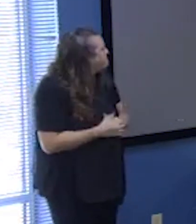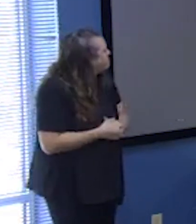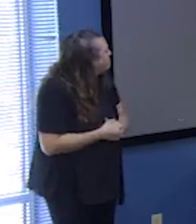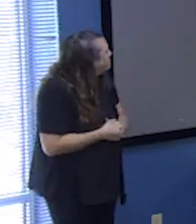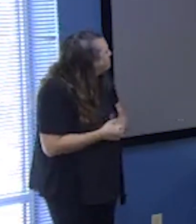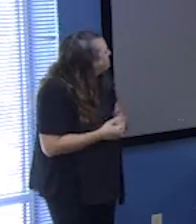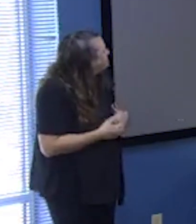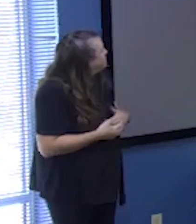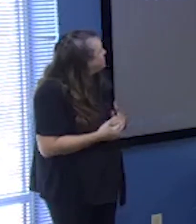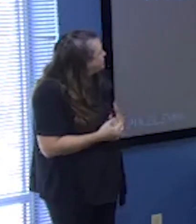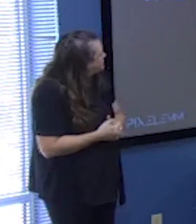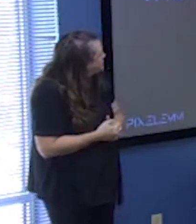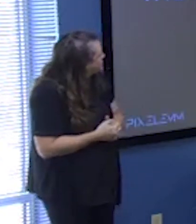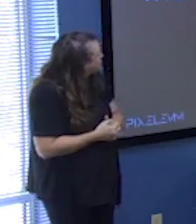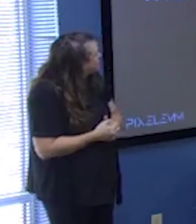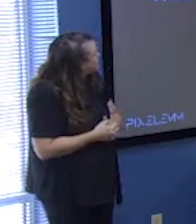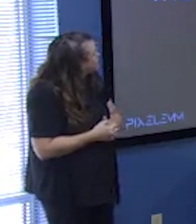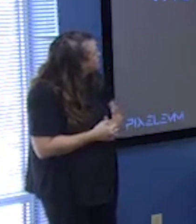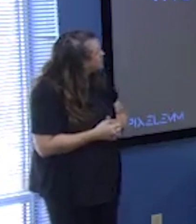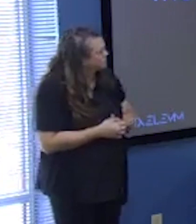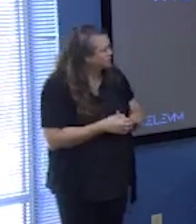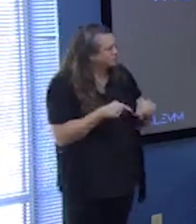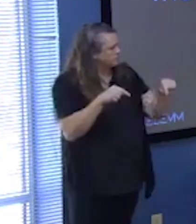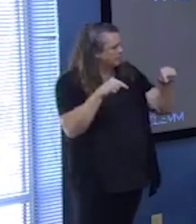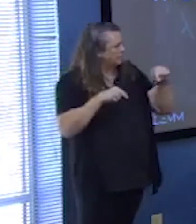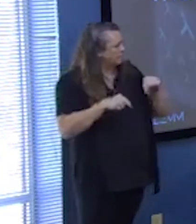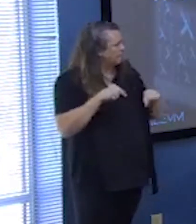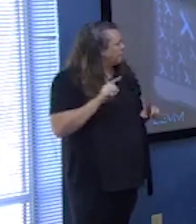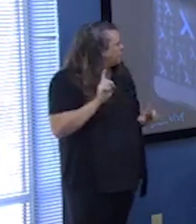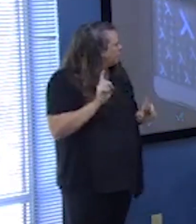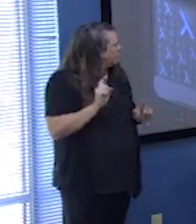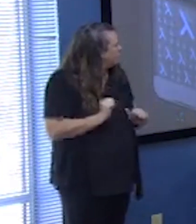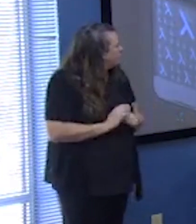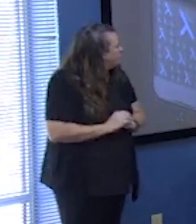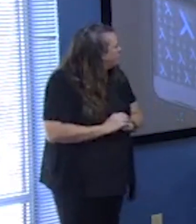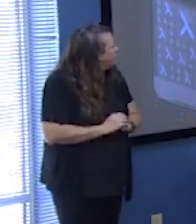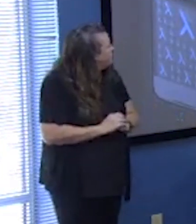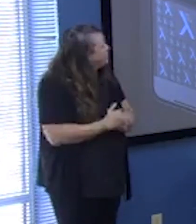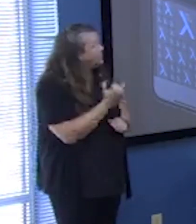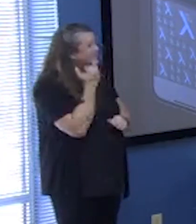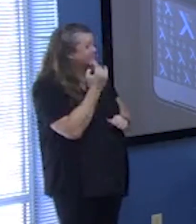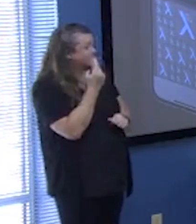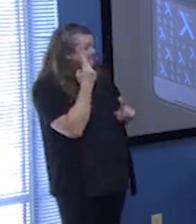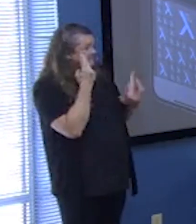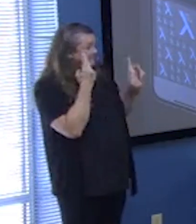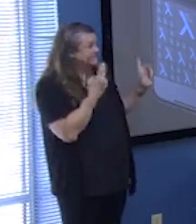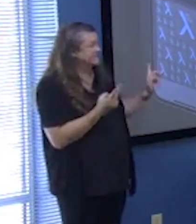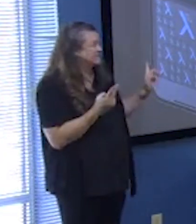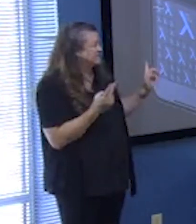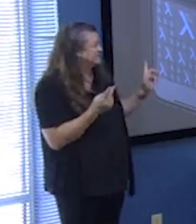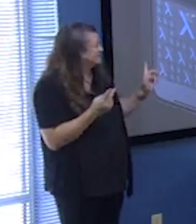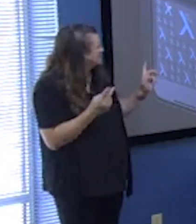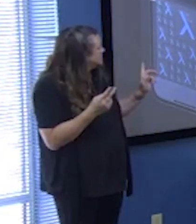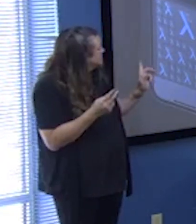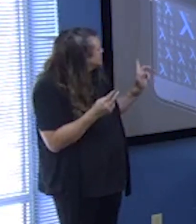So let me back up one slide. If you see over here,